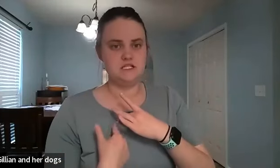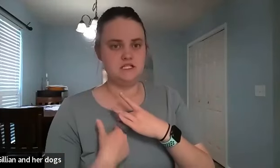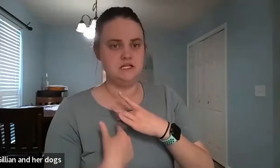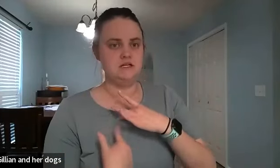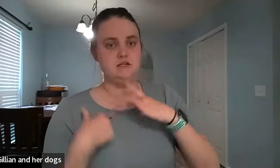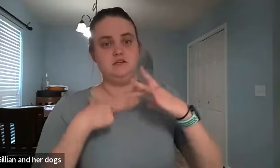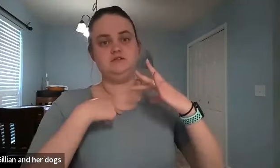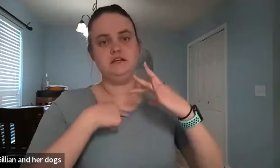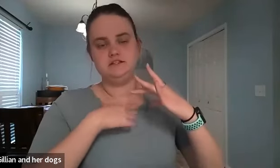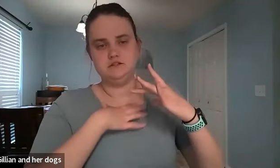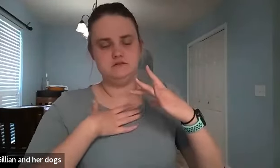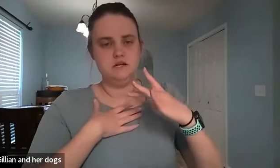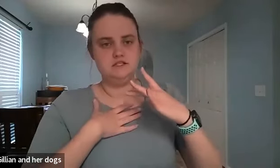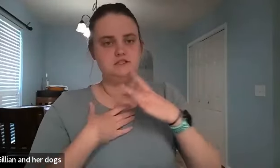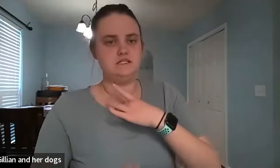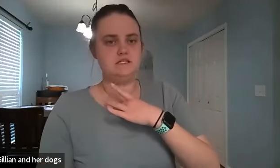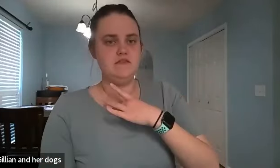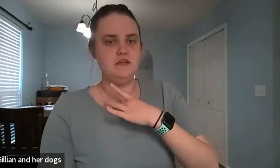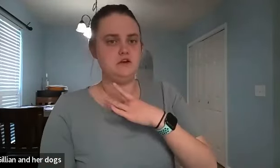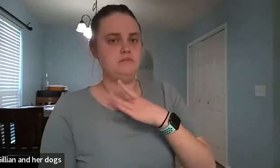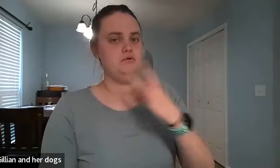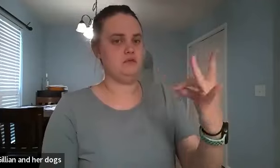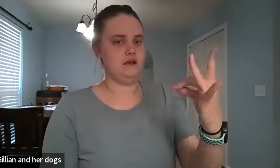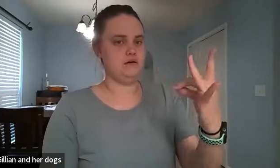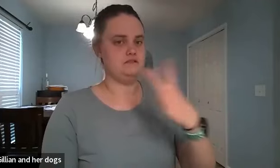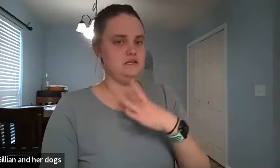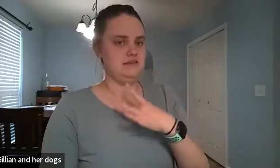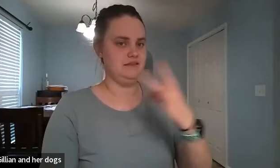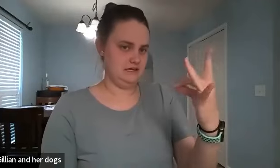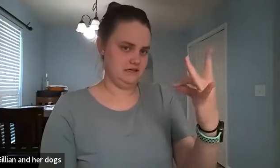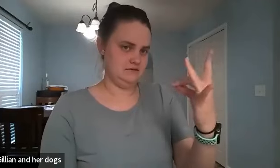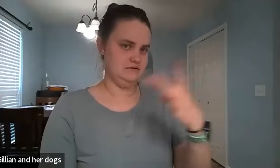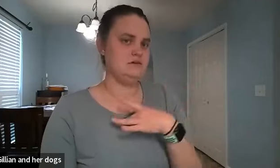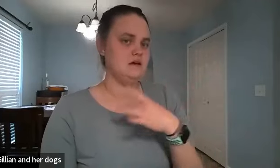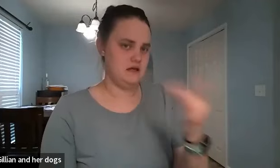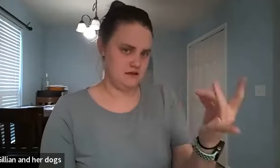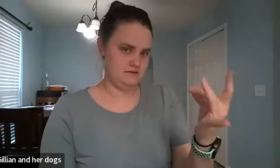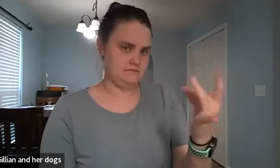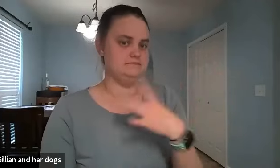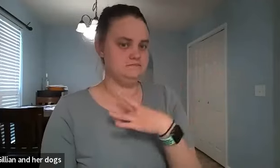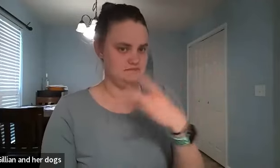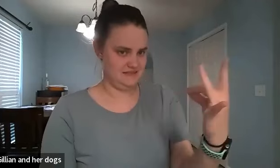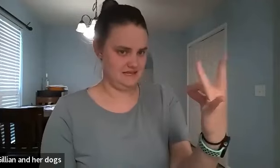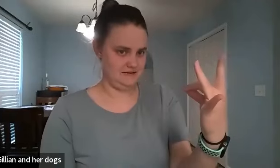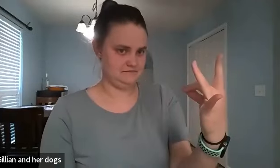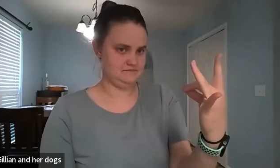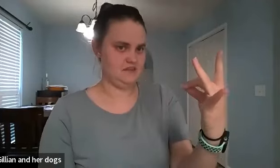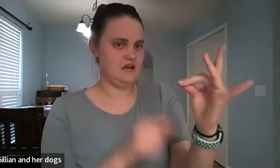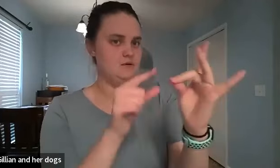touching your chest, and then you're going to pull it out like. I like. Like. And I always